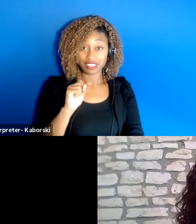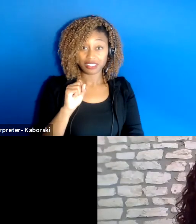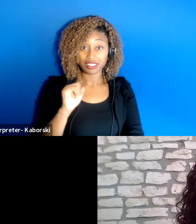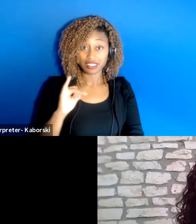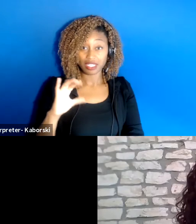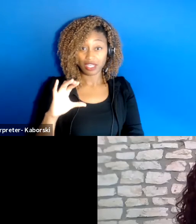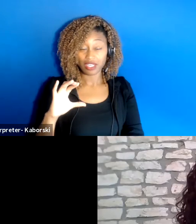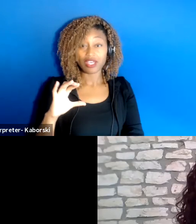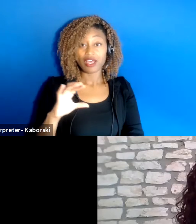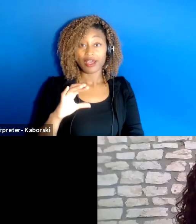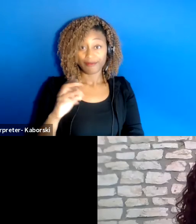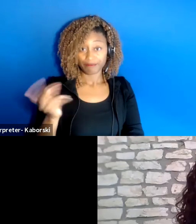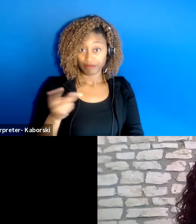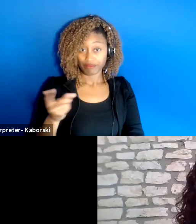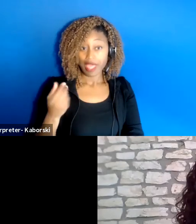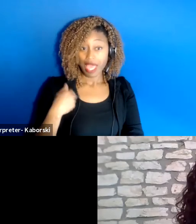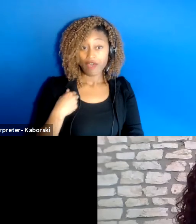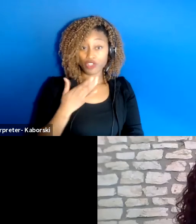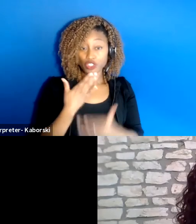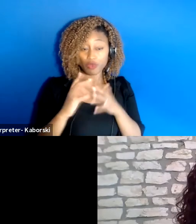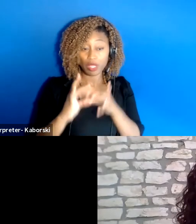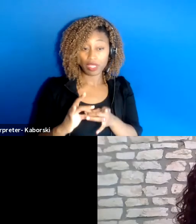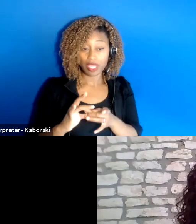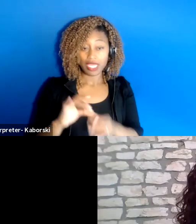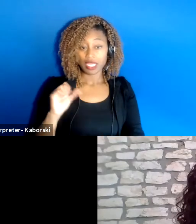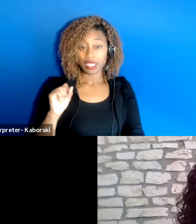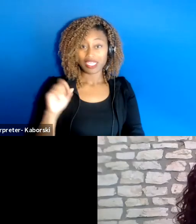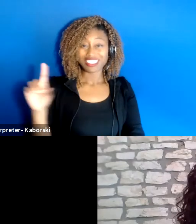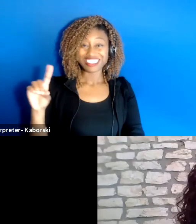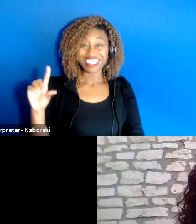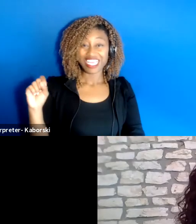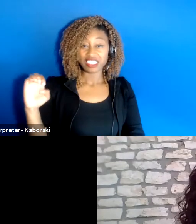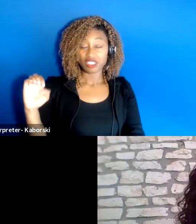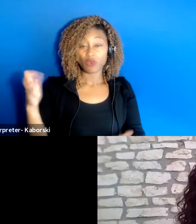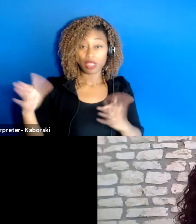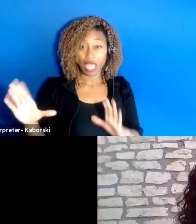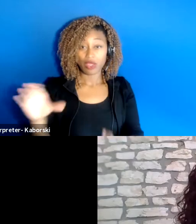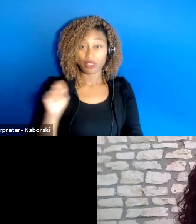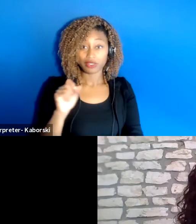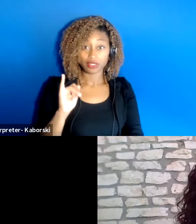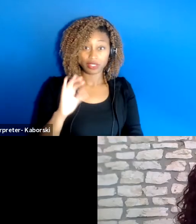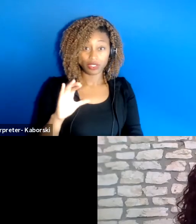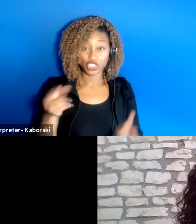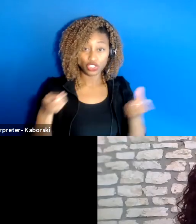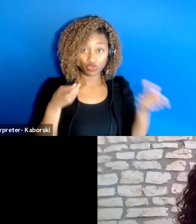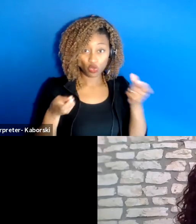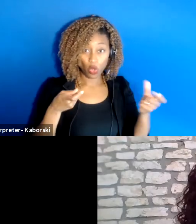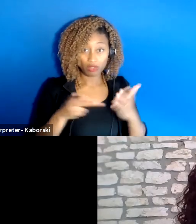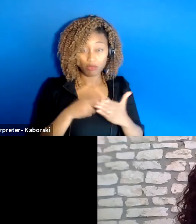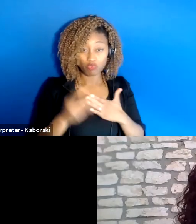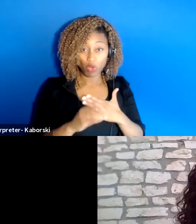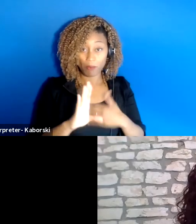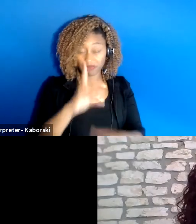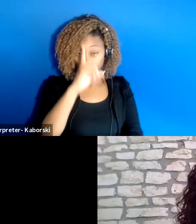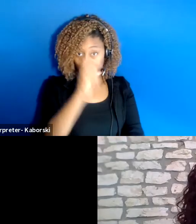the DSE would allow the SILC to conduct that project or program the way that they